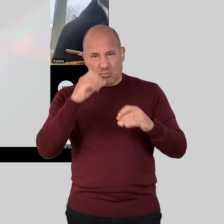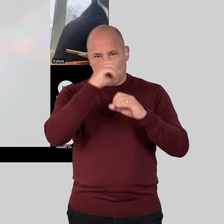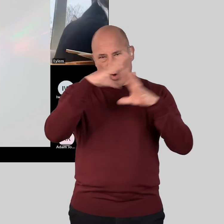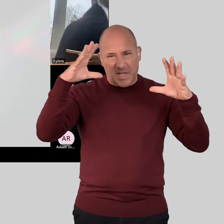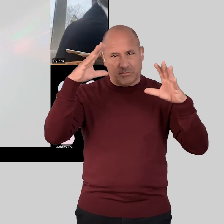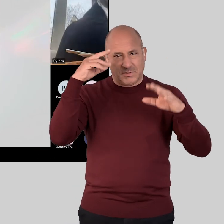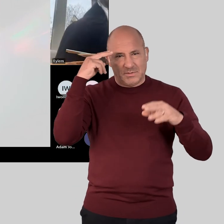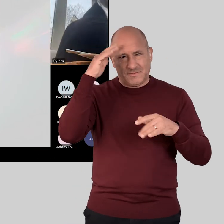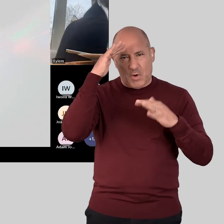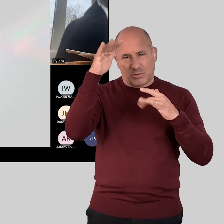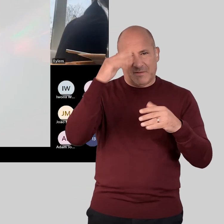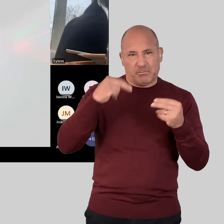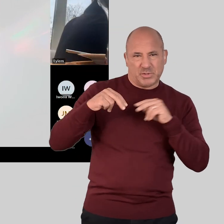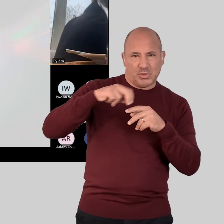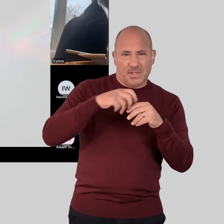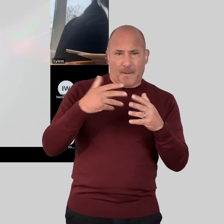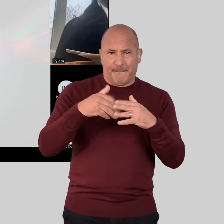Under